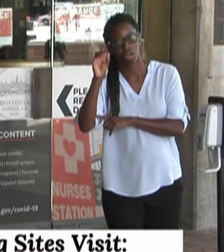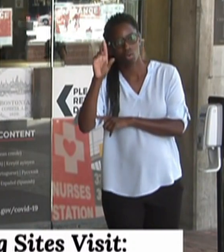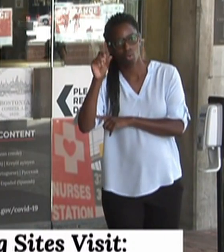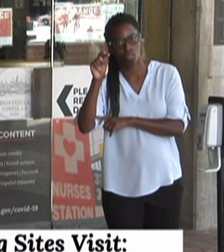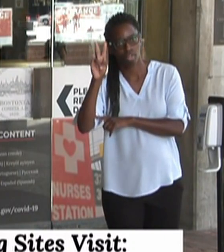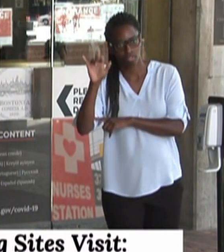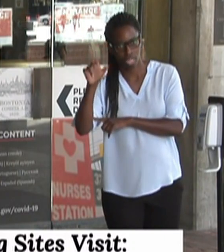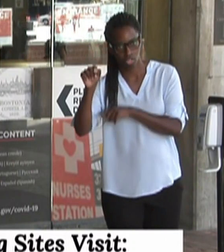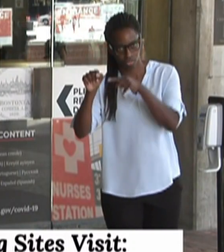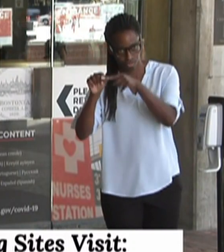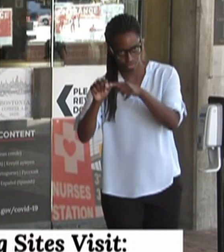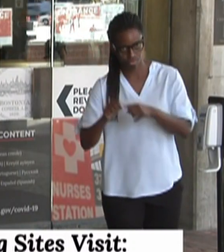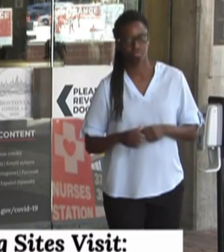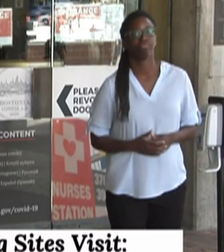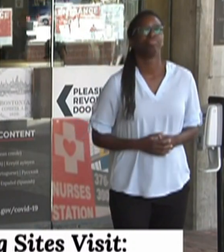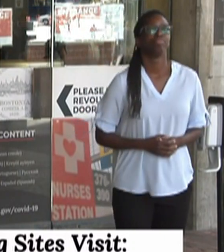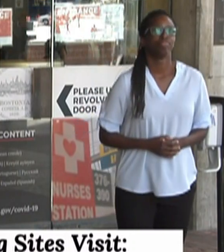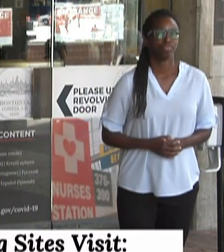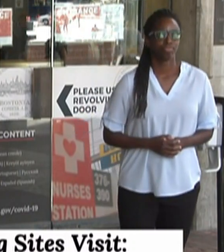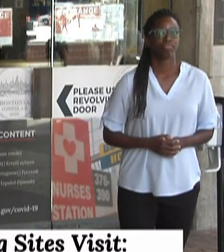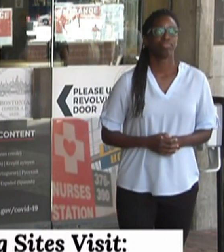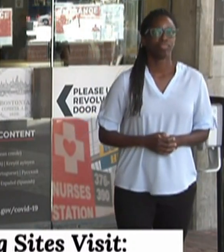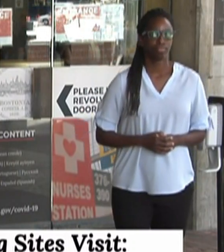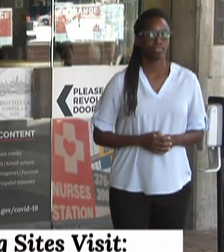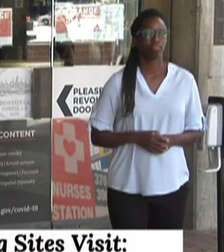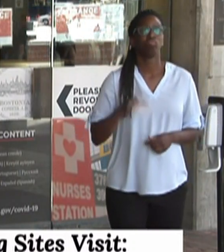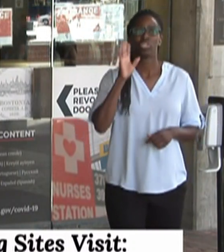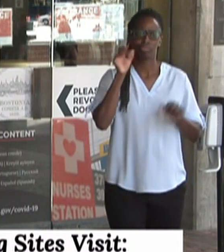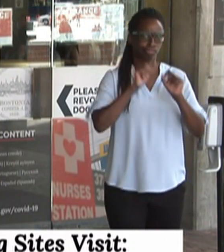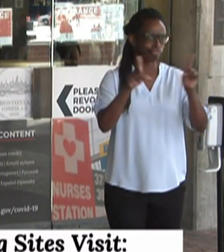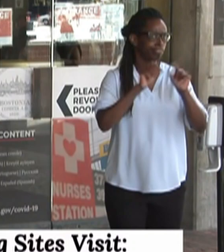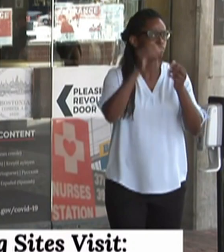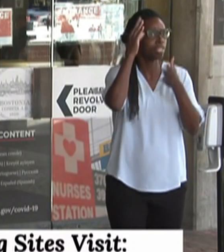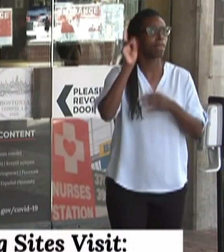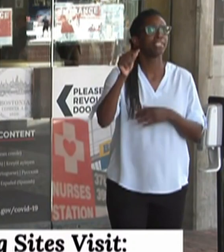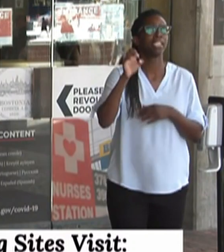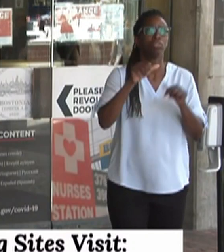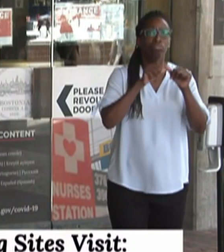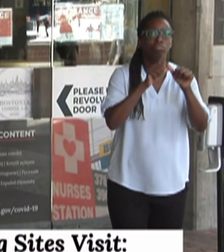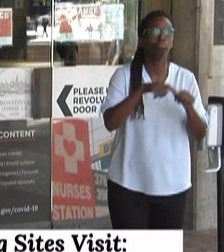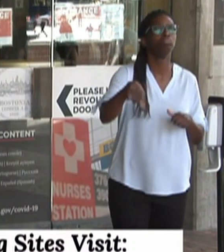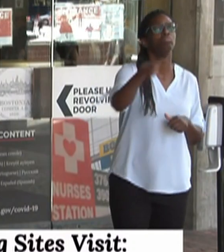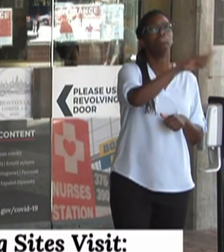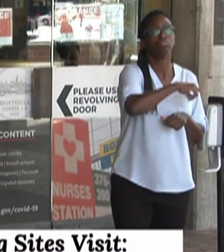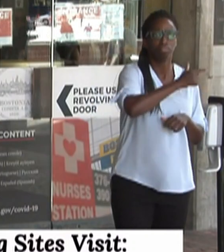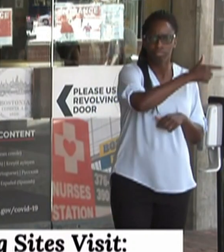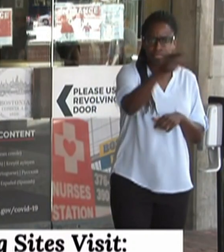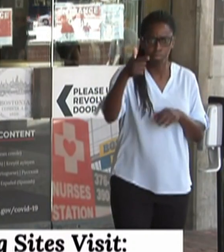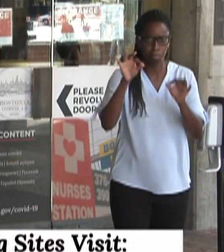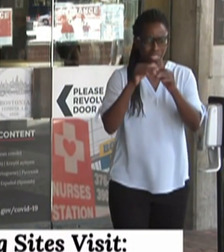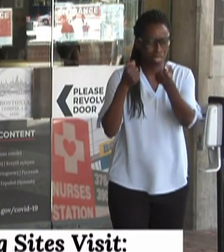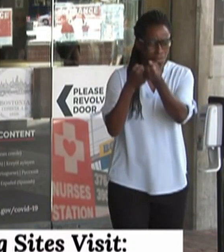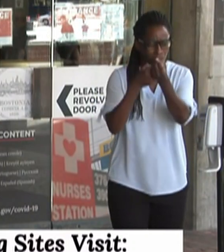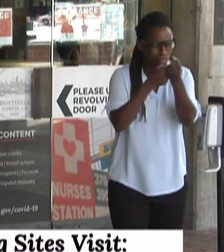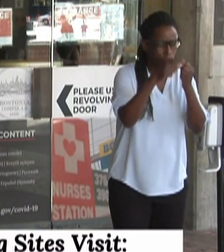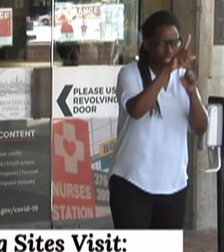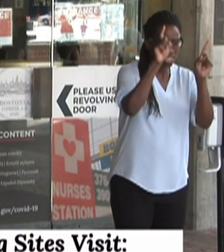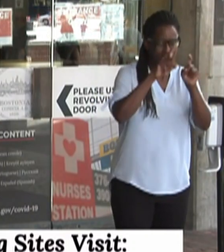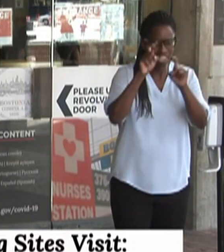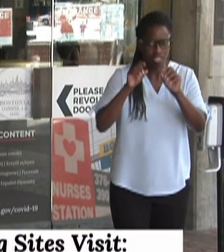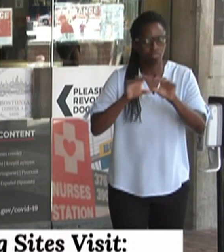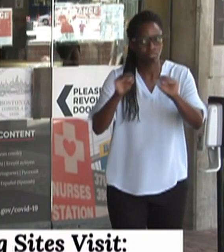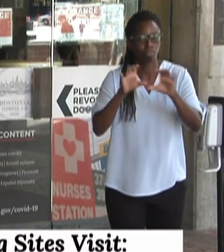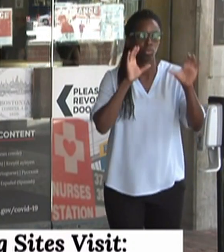information and support. And we need everyone to keep doing your part as well as we move forward here. I just want to remind everyone again about the need to